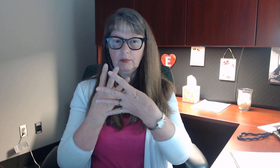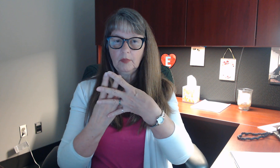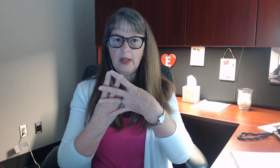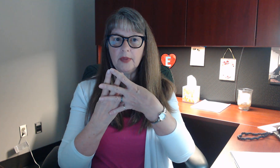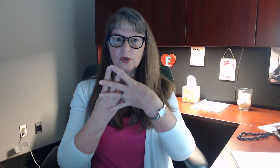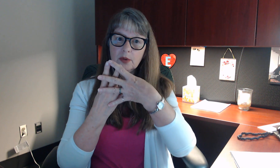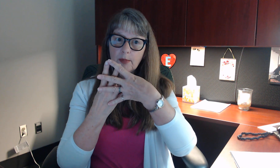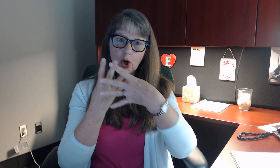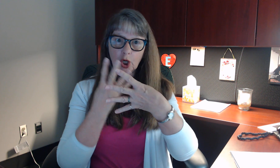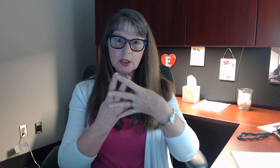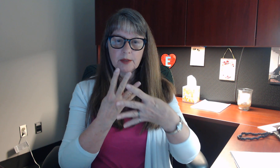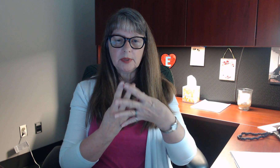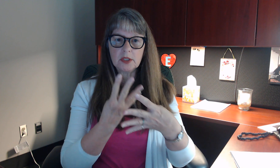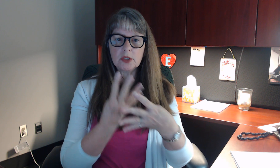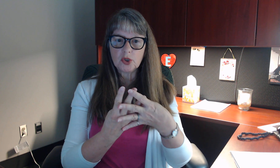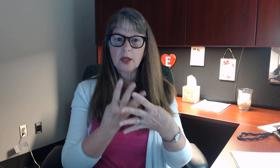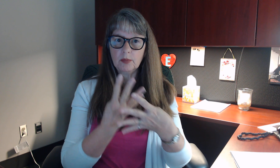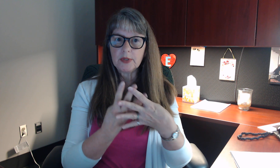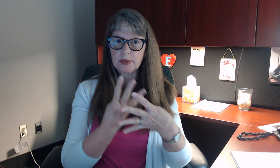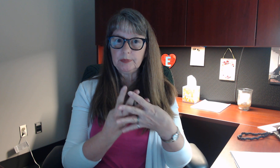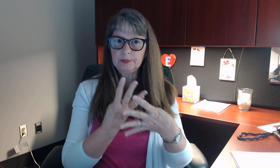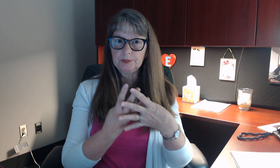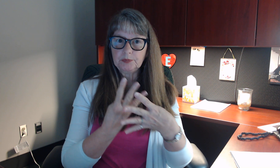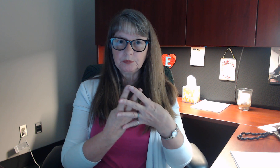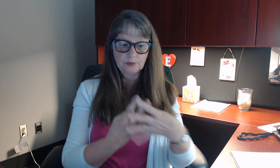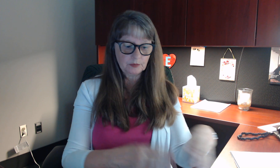and those are the bars, but this is jail or prison.